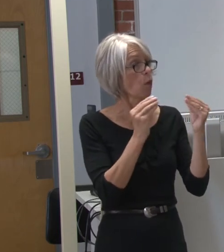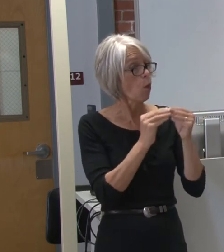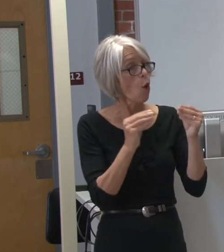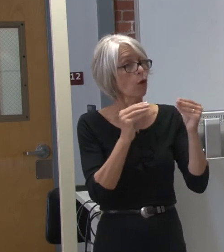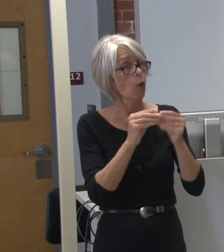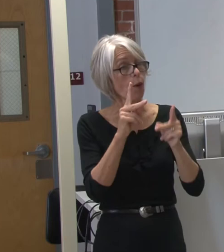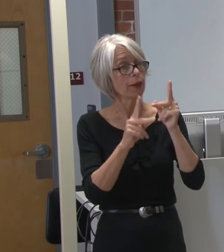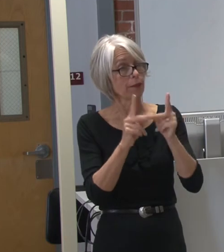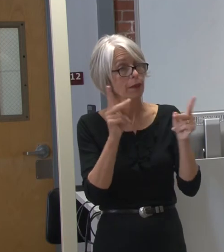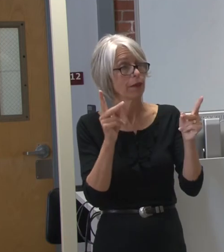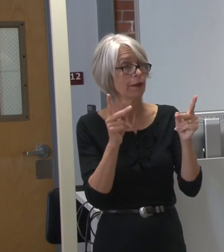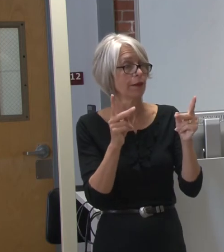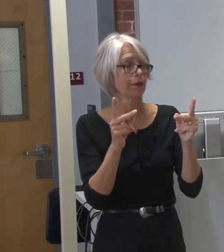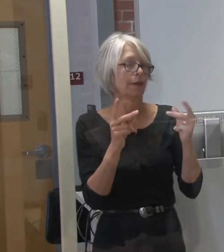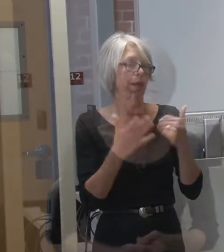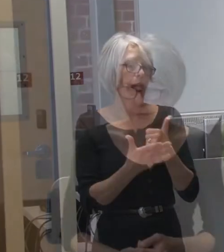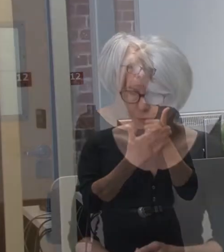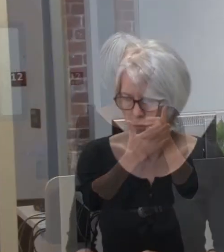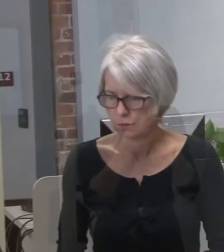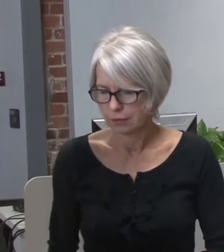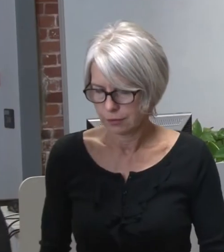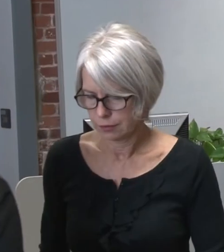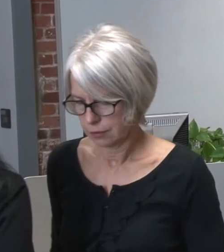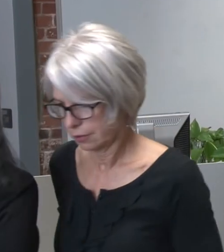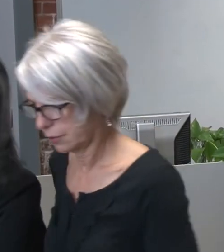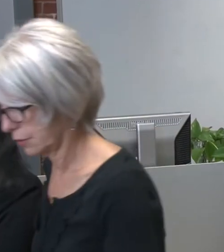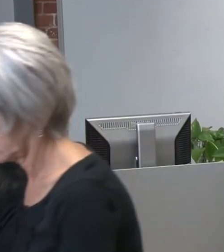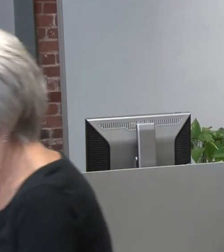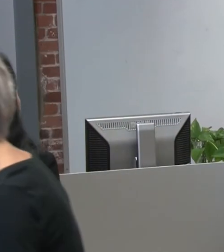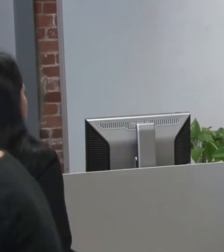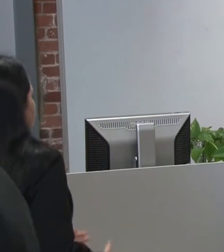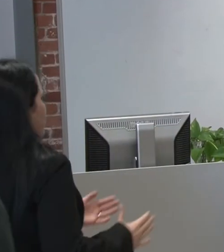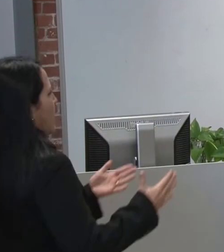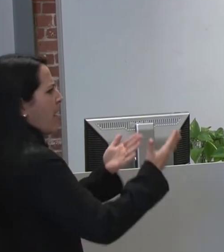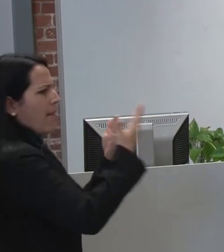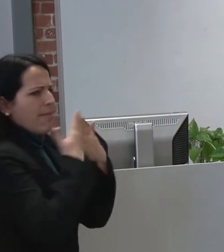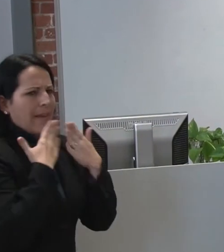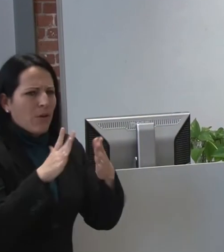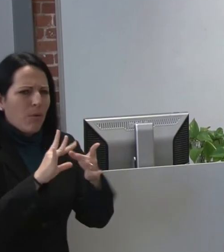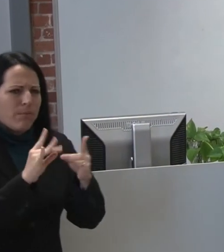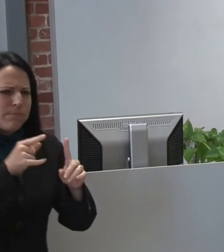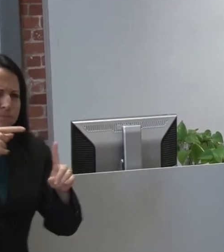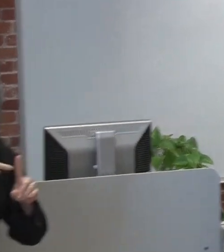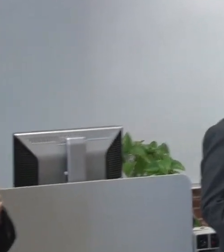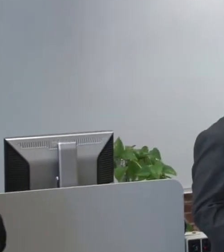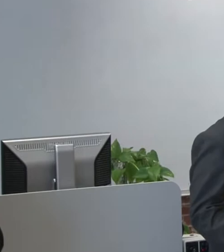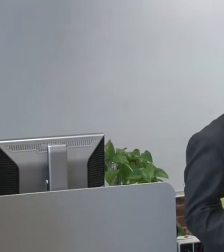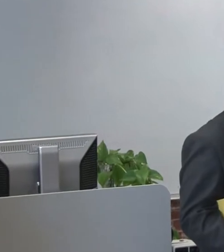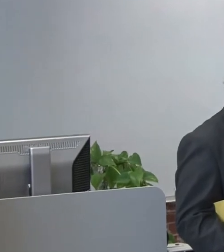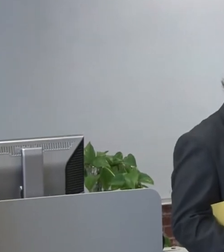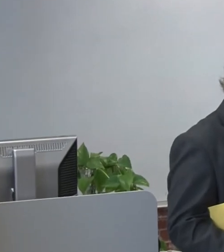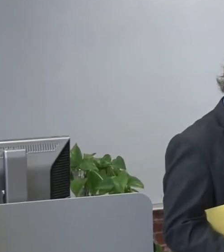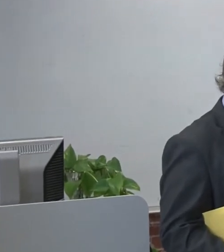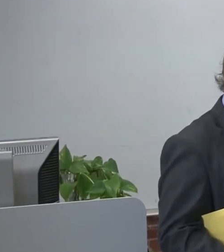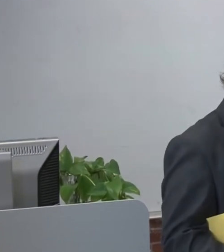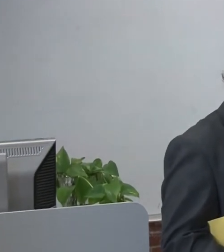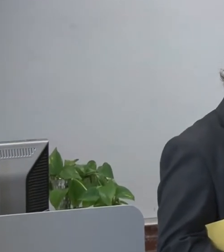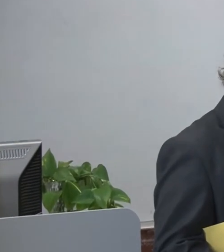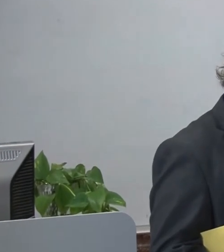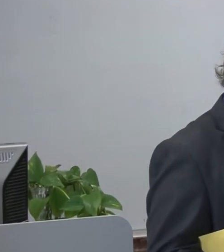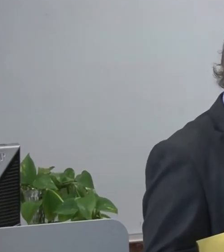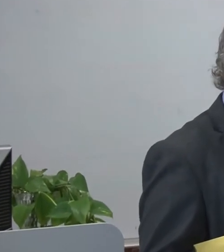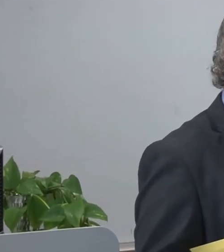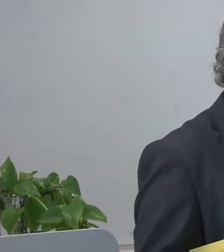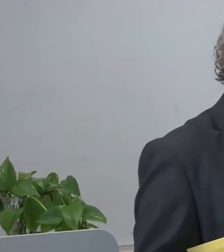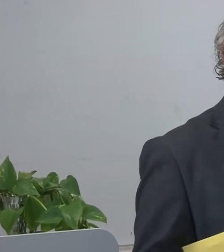jobs, better lives. Awesome. Thanks. Thank you so much. Right on target. I think we're going to have a panel presentation now. We've